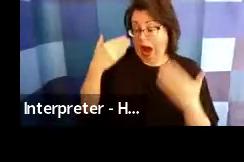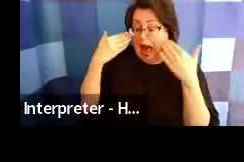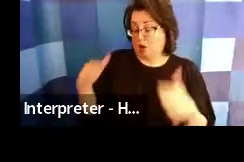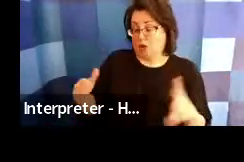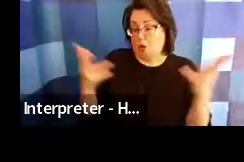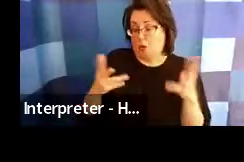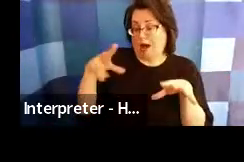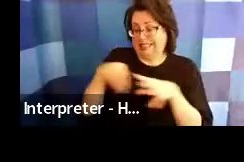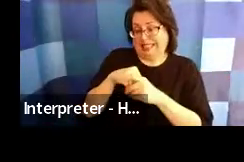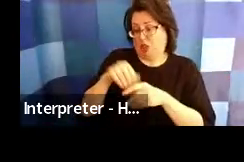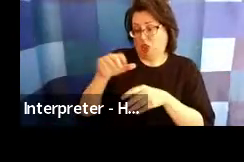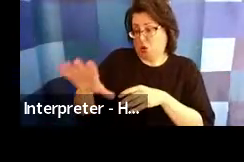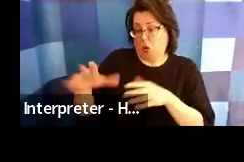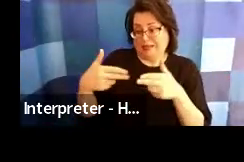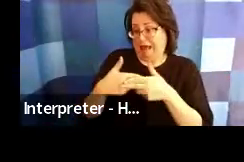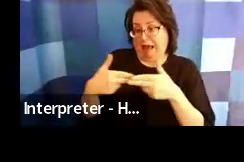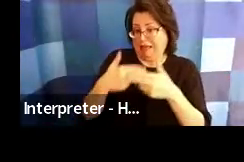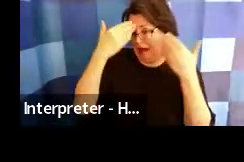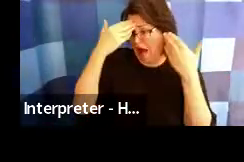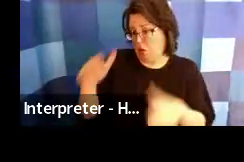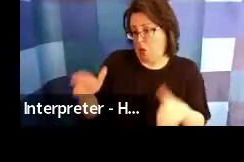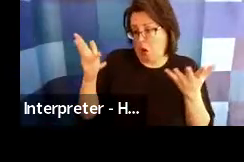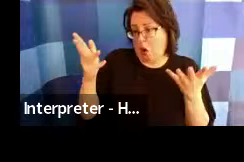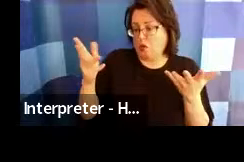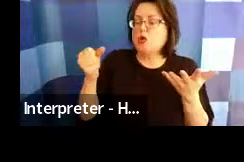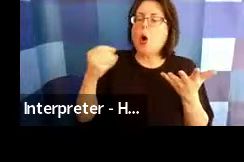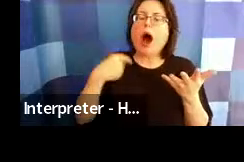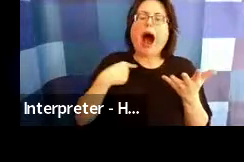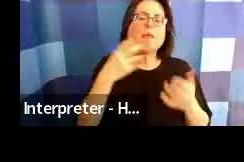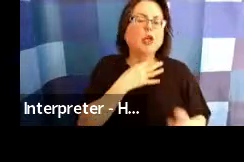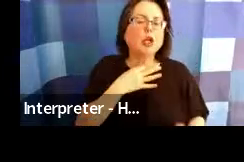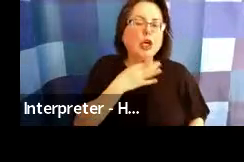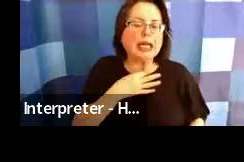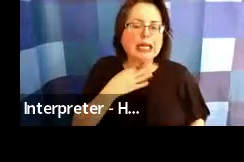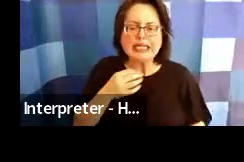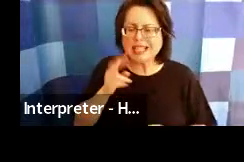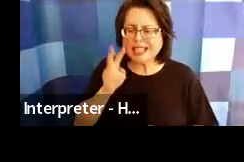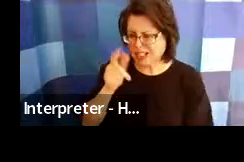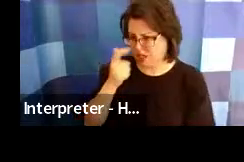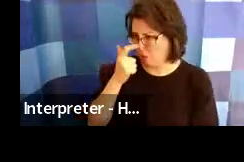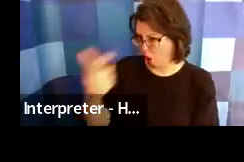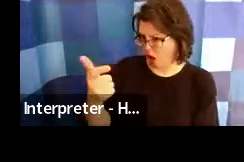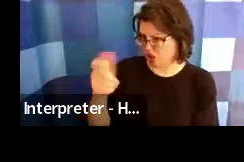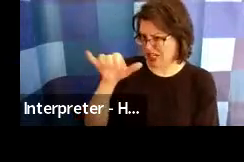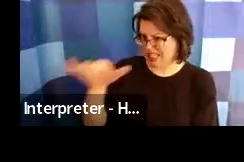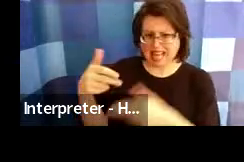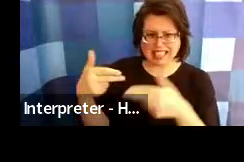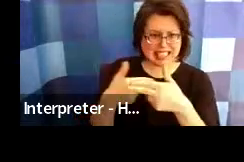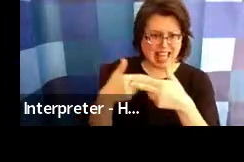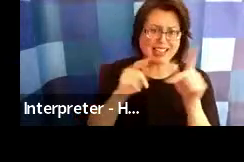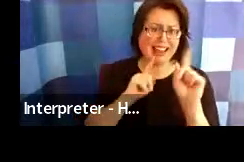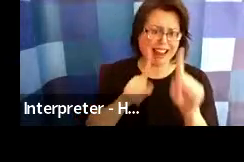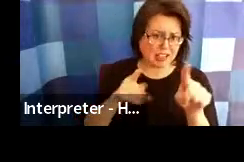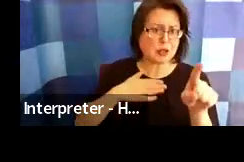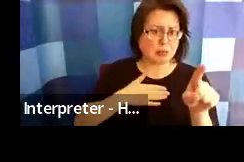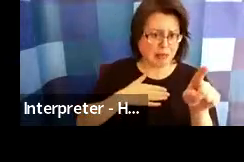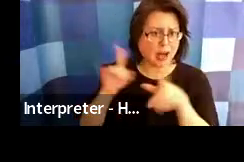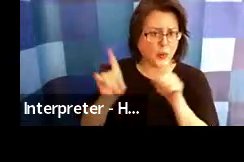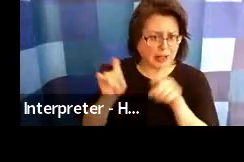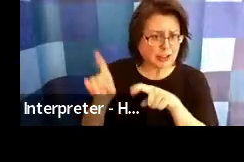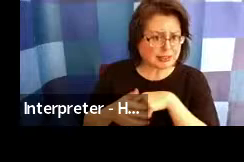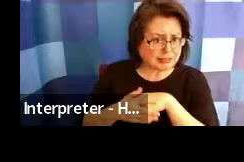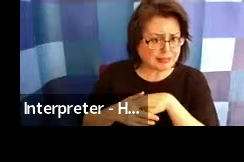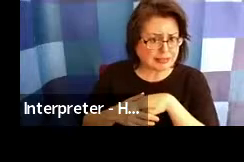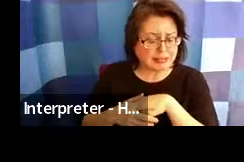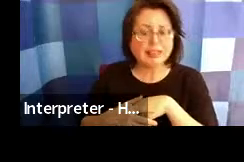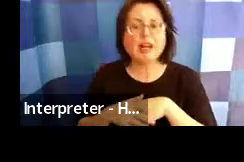to ascertain whether viewing your slides actually answers our questions. I mean, The demographic information is not in